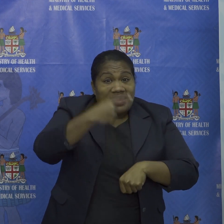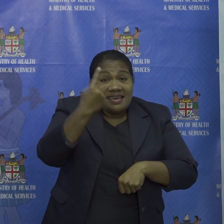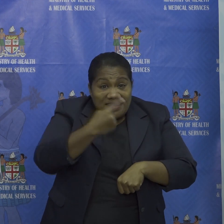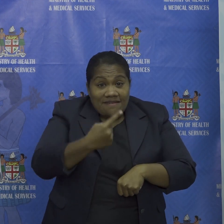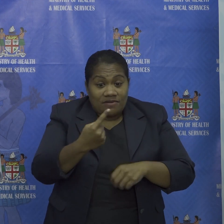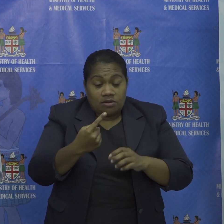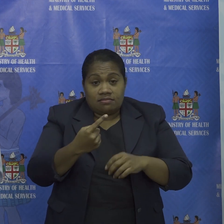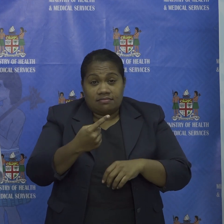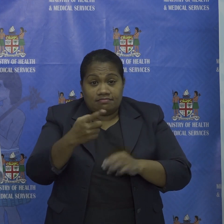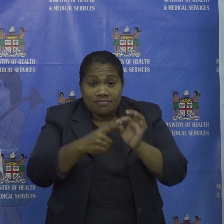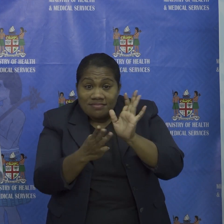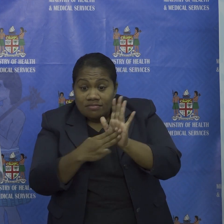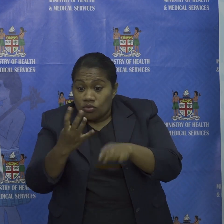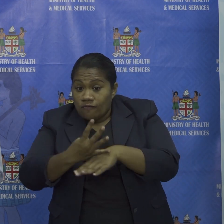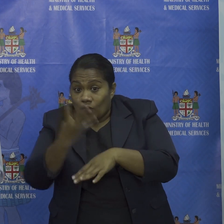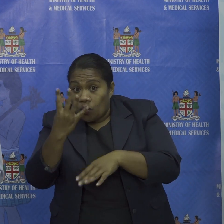4 a.m. apply.